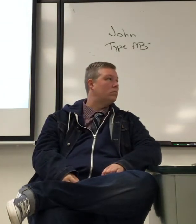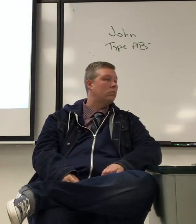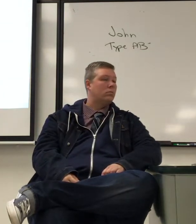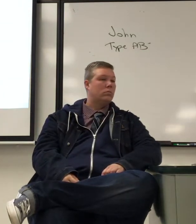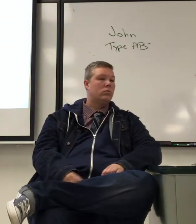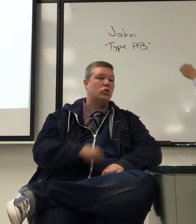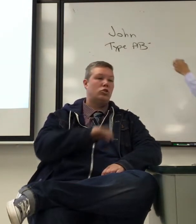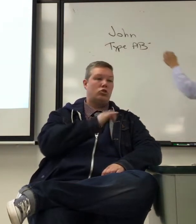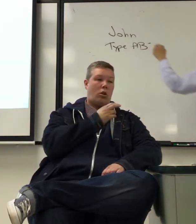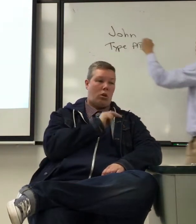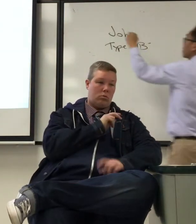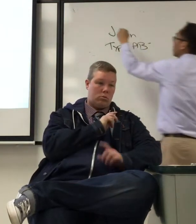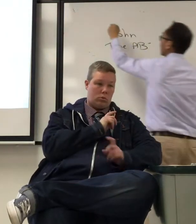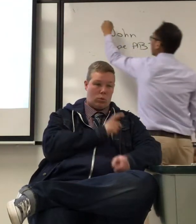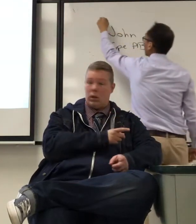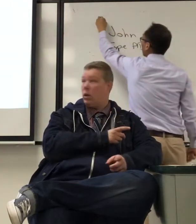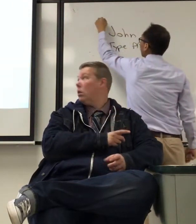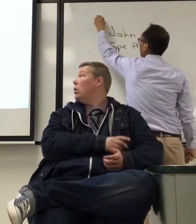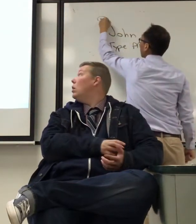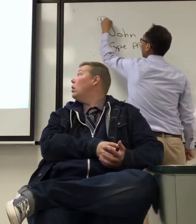John's the donor.